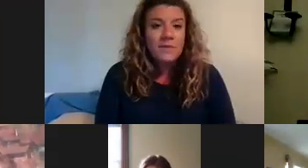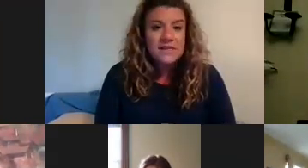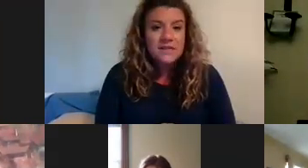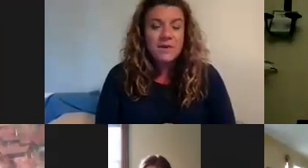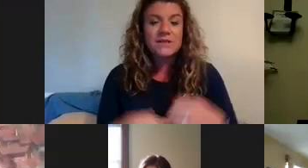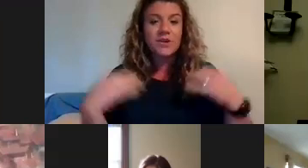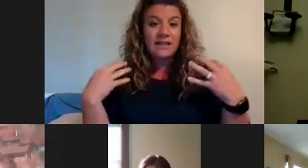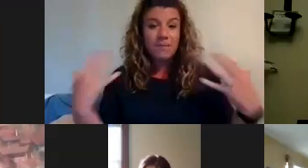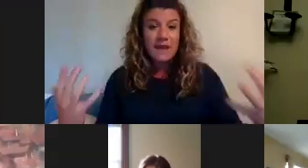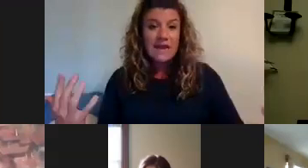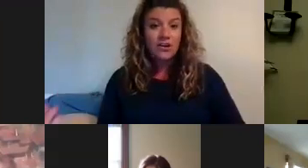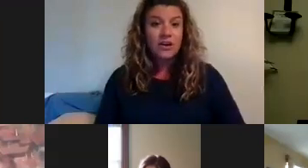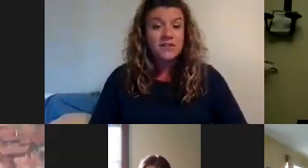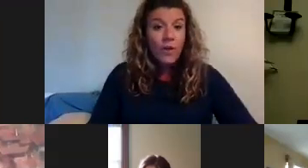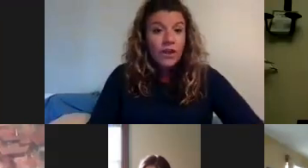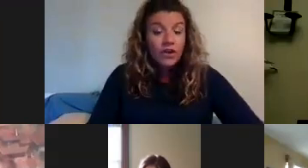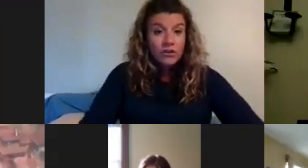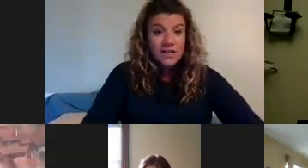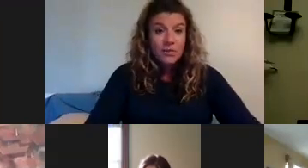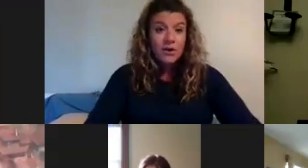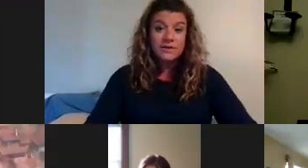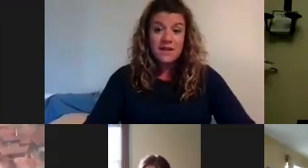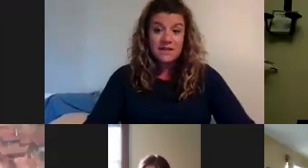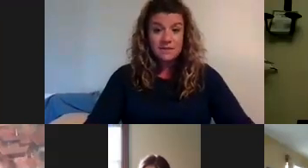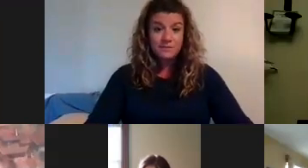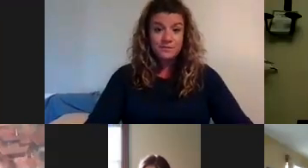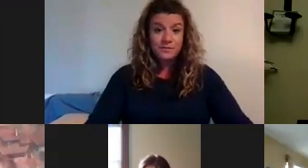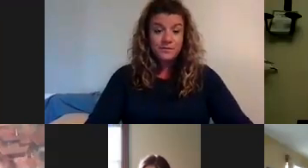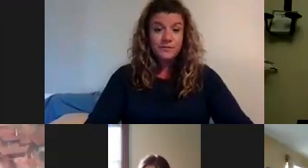is, but it's going to get the meaning across of what your Girl Scout promise means.